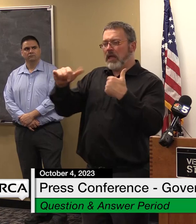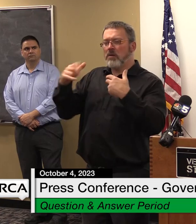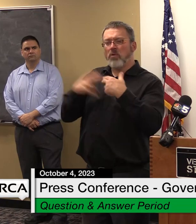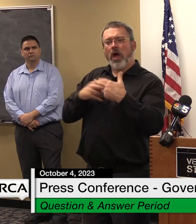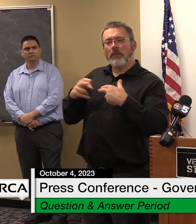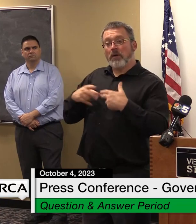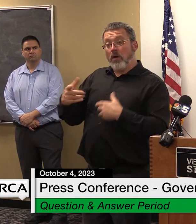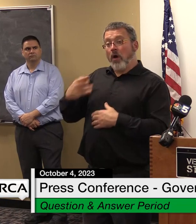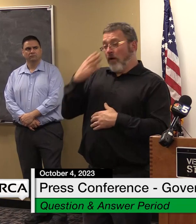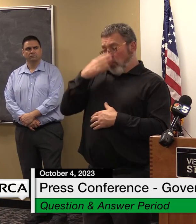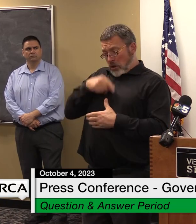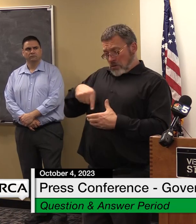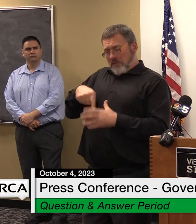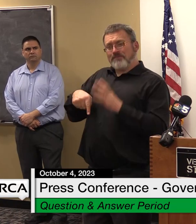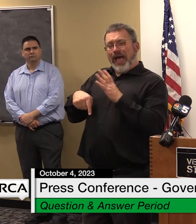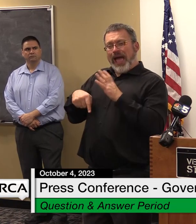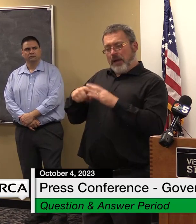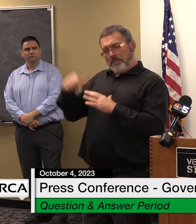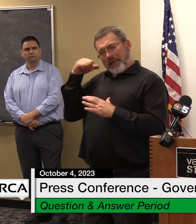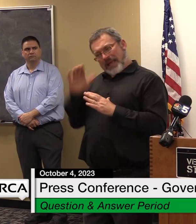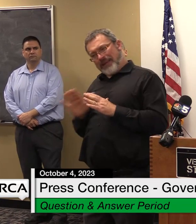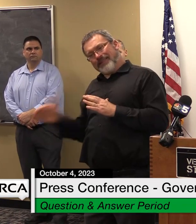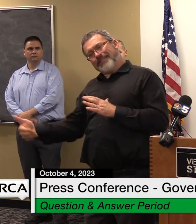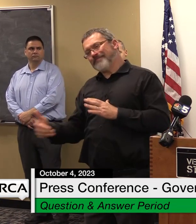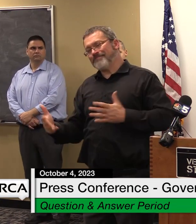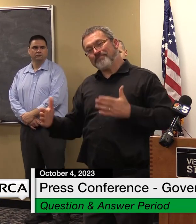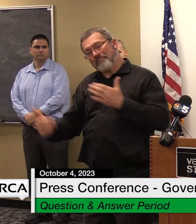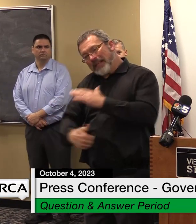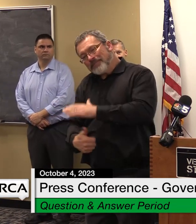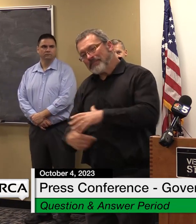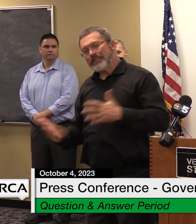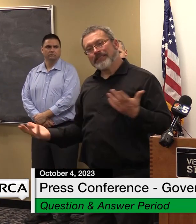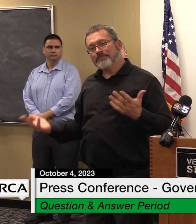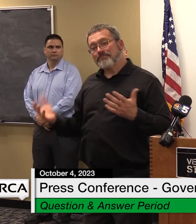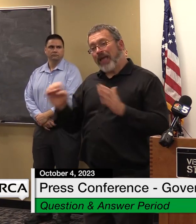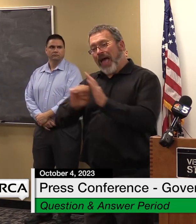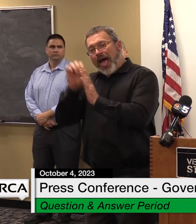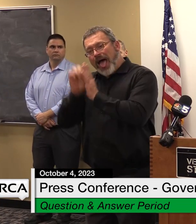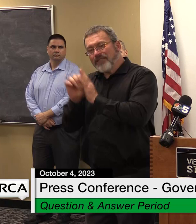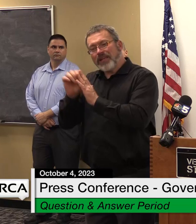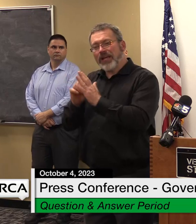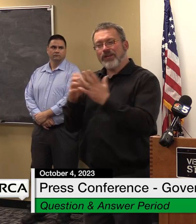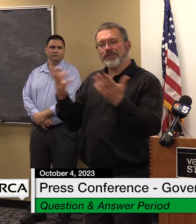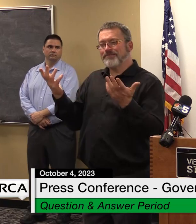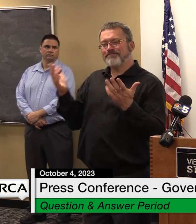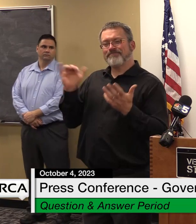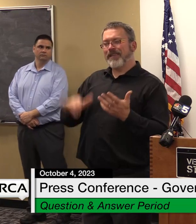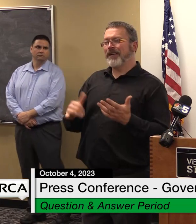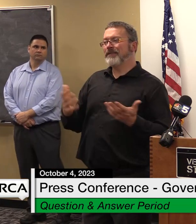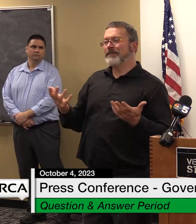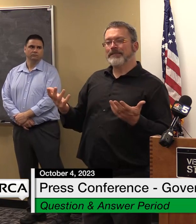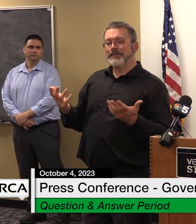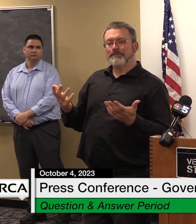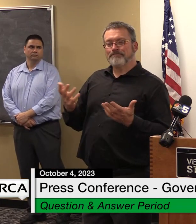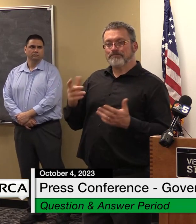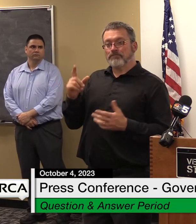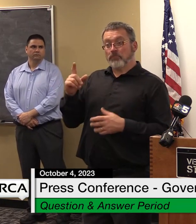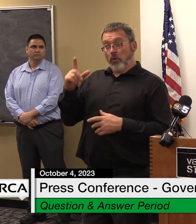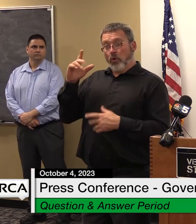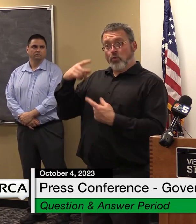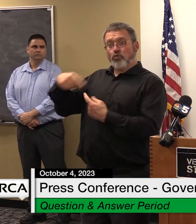front, so they can reopen. And obviously, we have tourism starting, so it'd be good to open that back